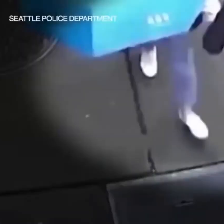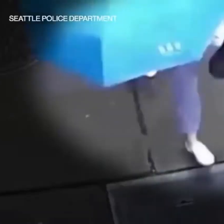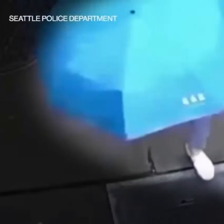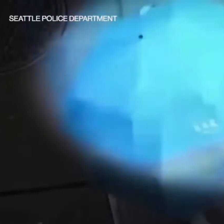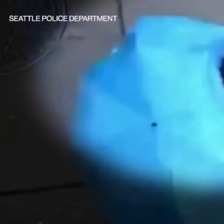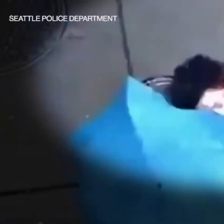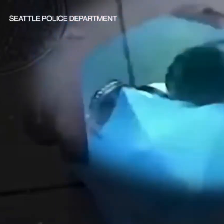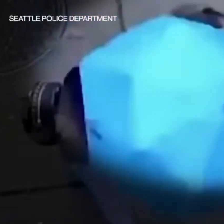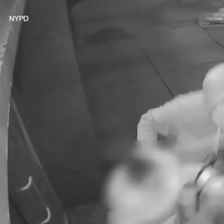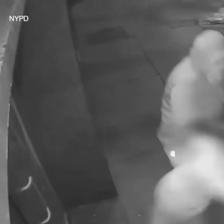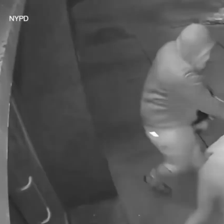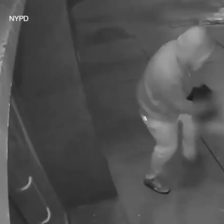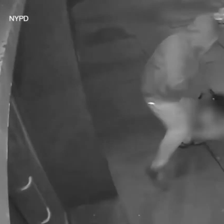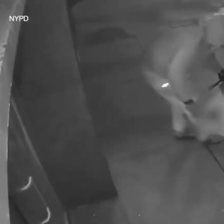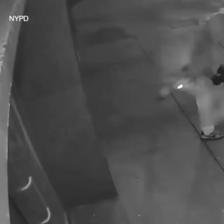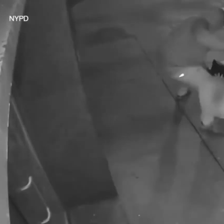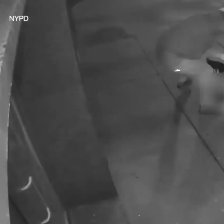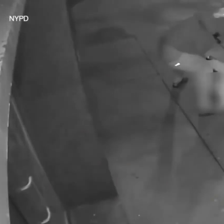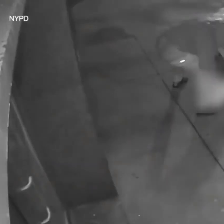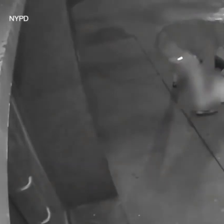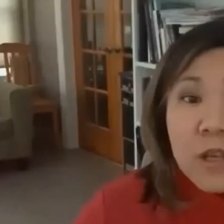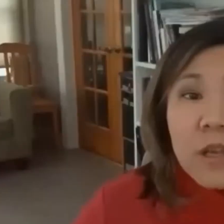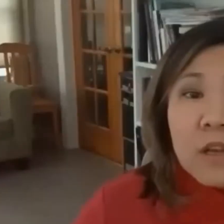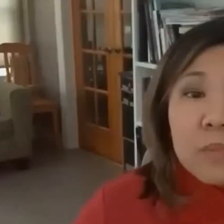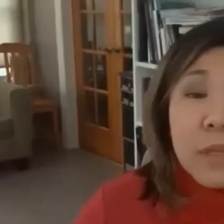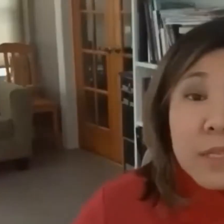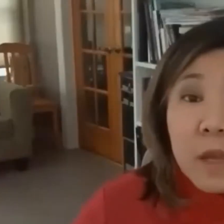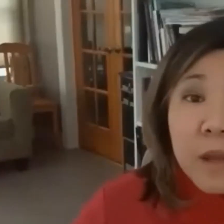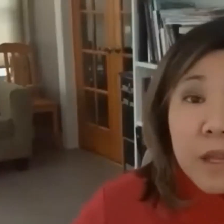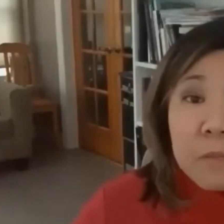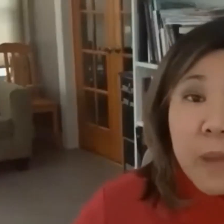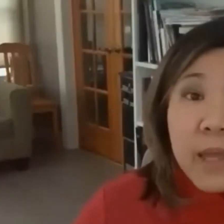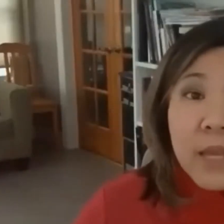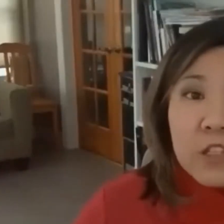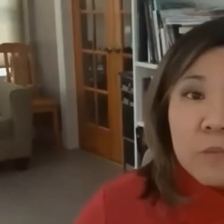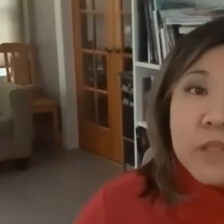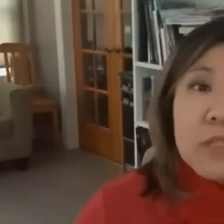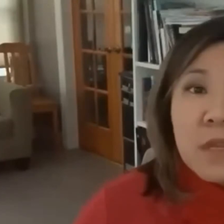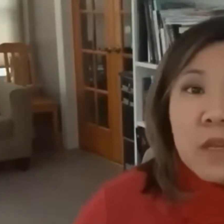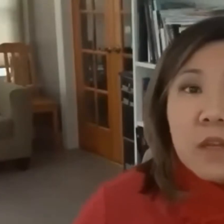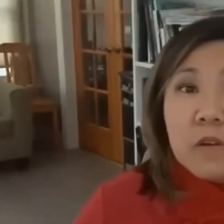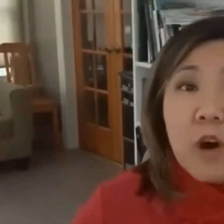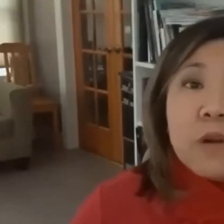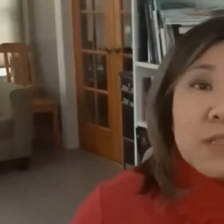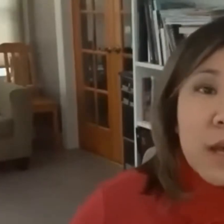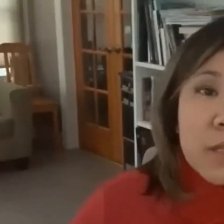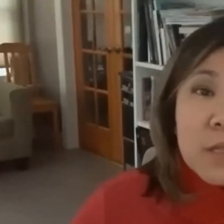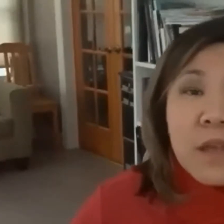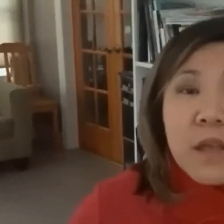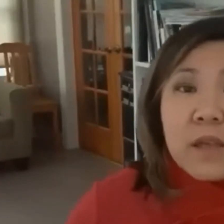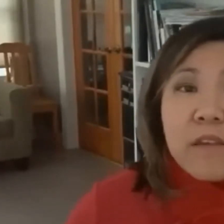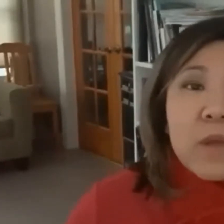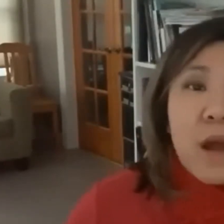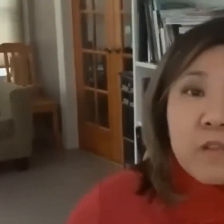harassed, spat on, beat up, slashed. Please somebody pay attention. Please, notice